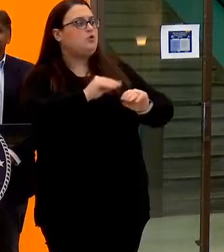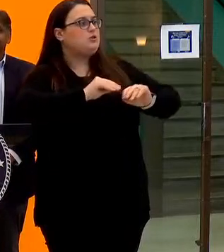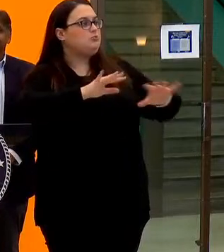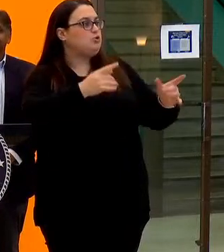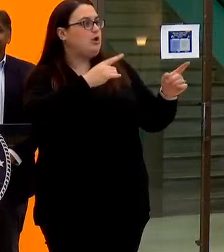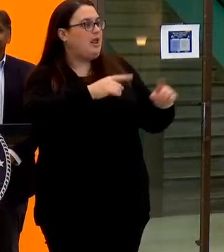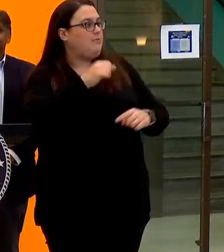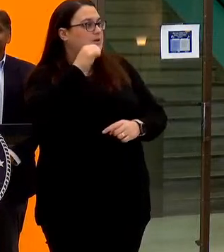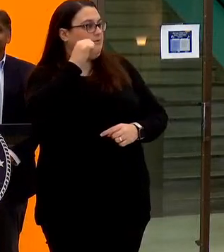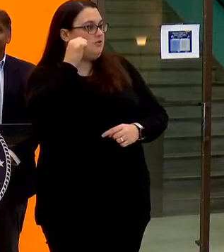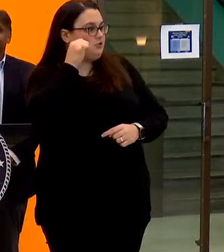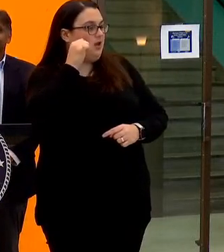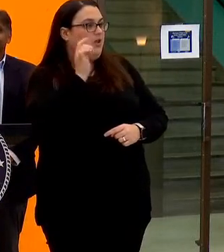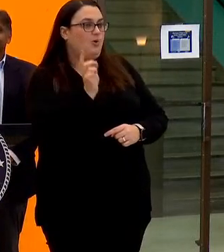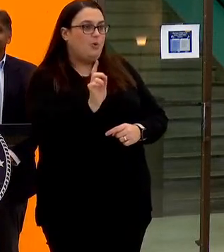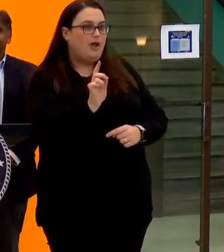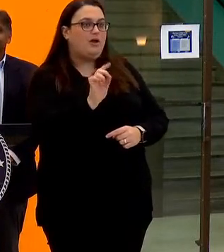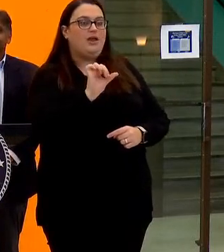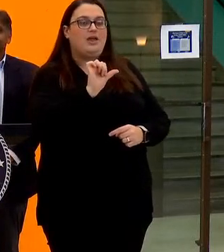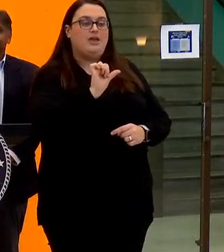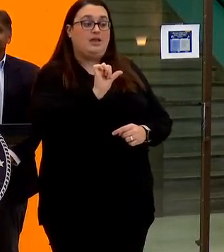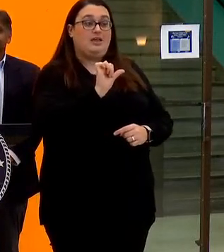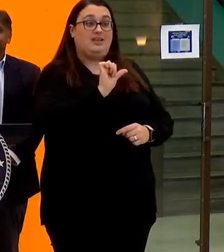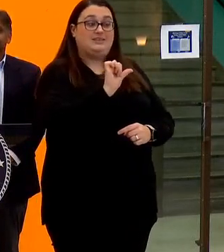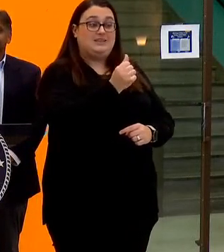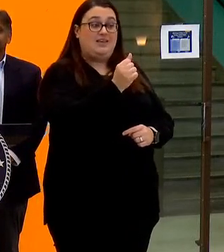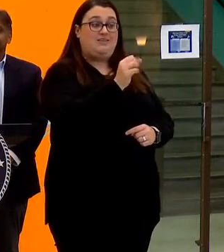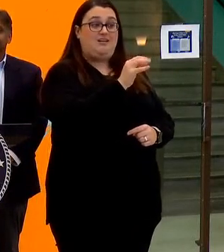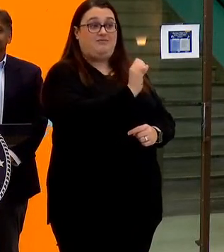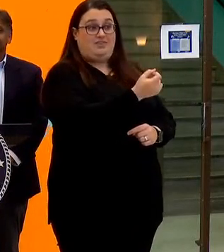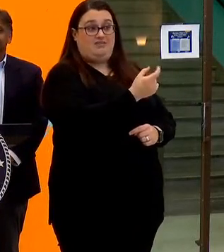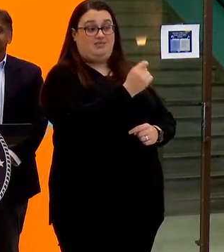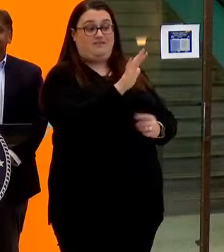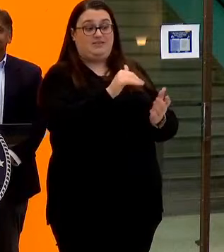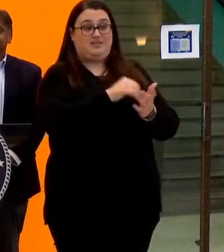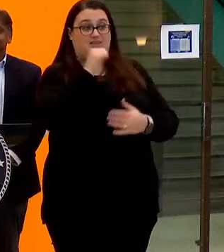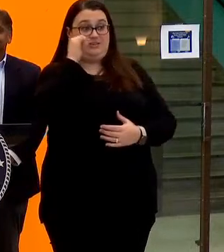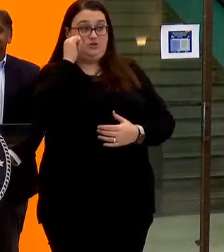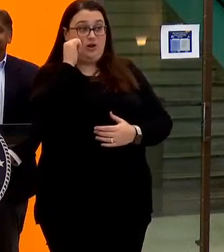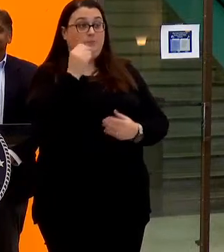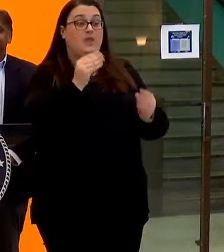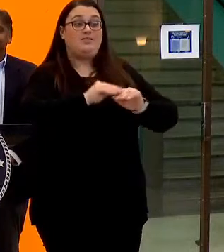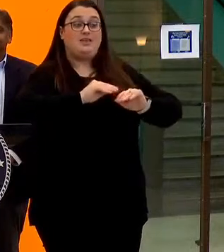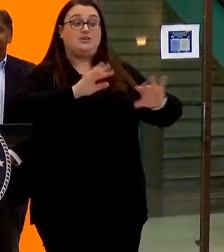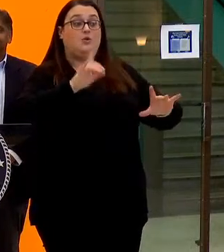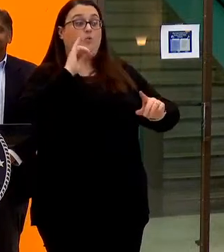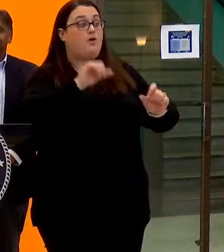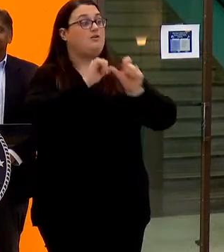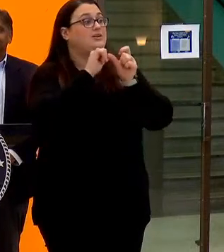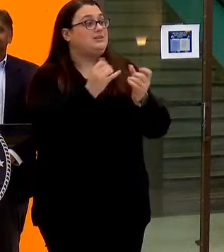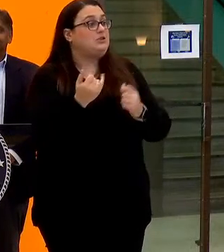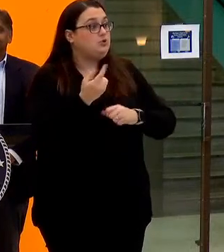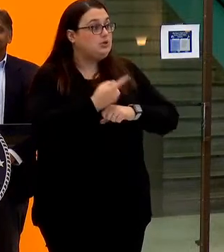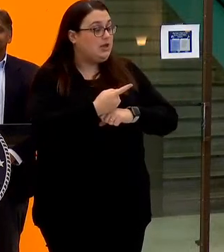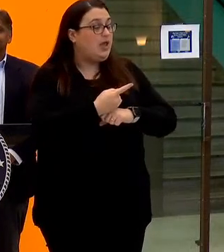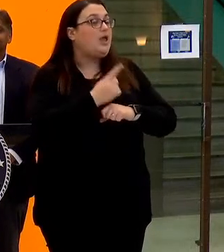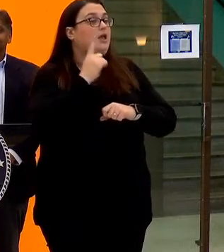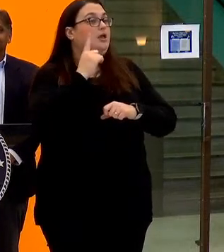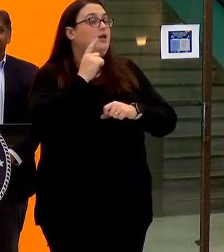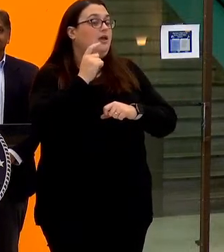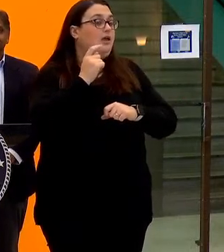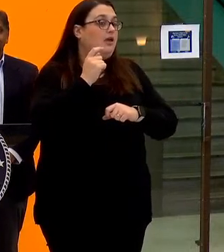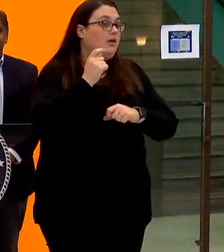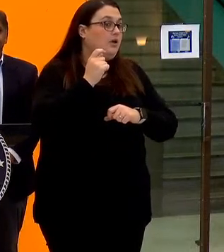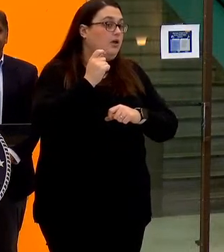distributions across our 10 of our 11 sites yesterday. Those distributions will continue today as